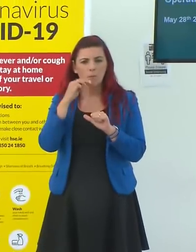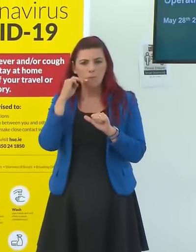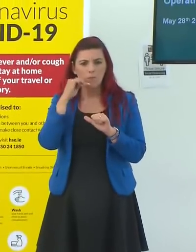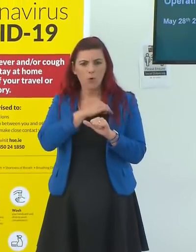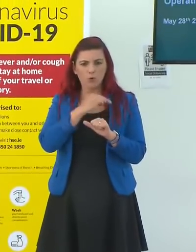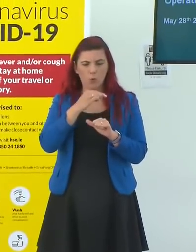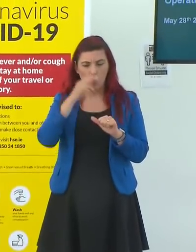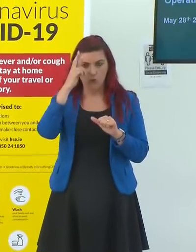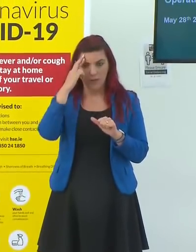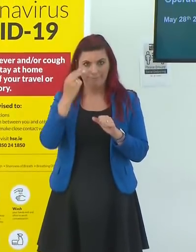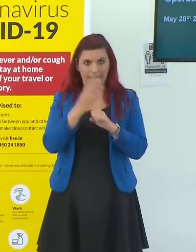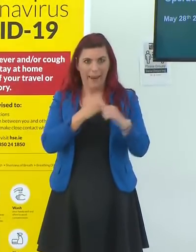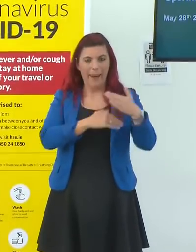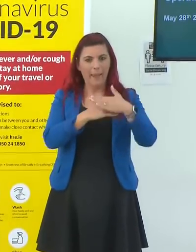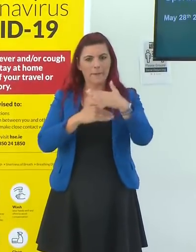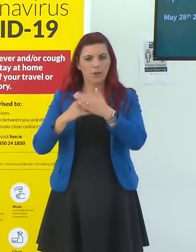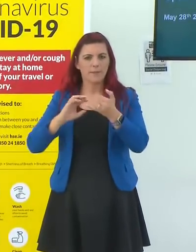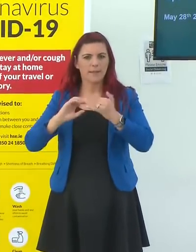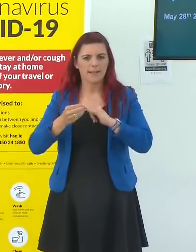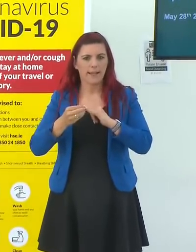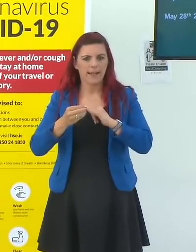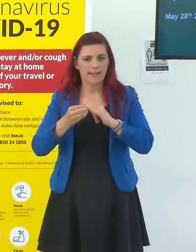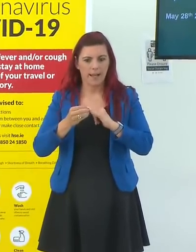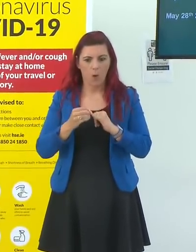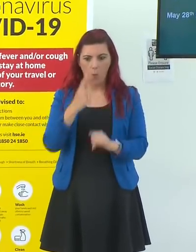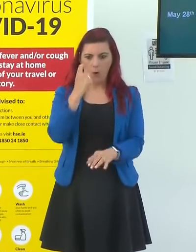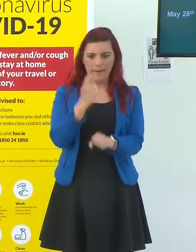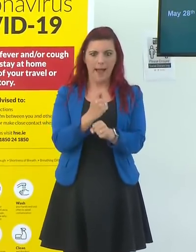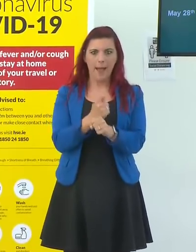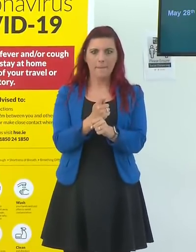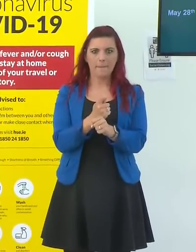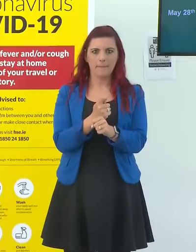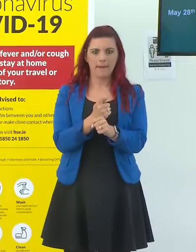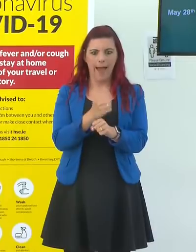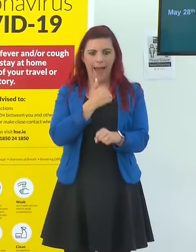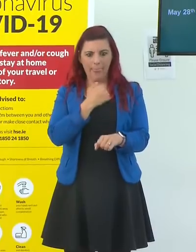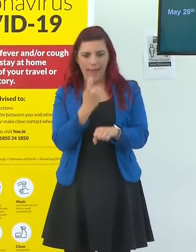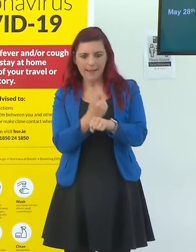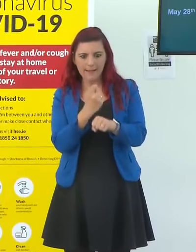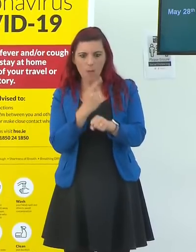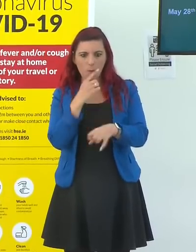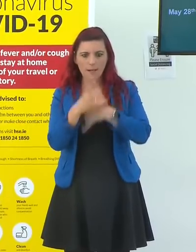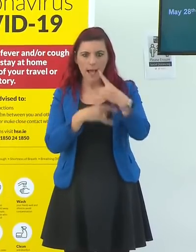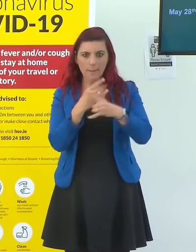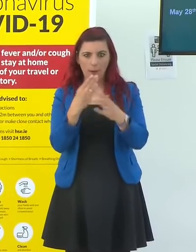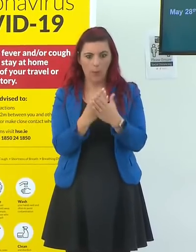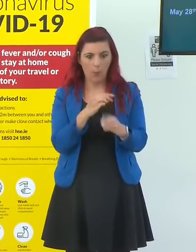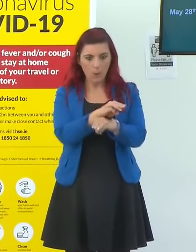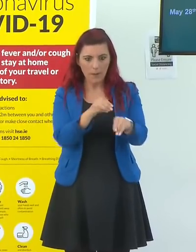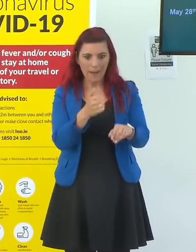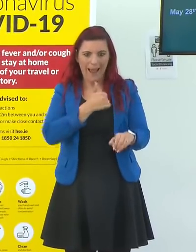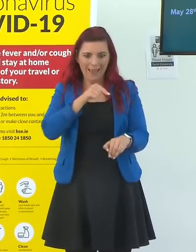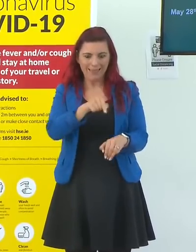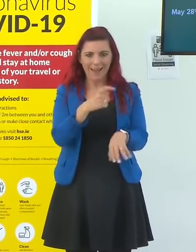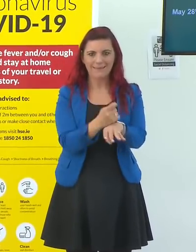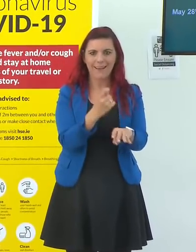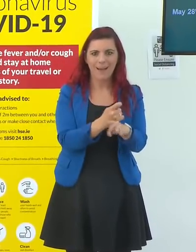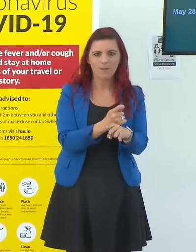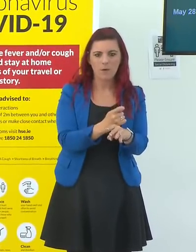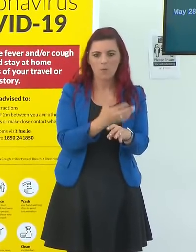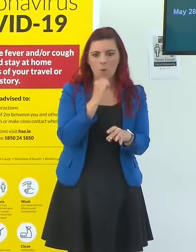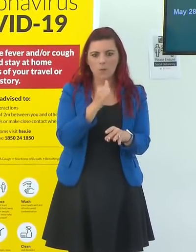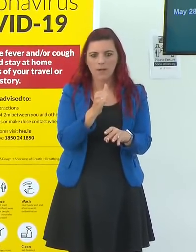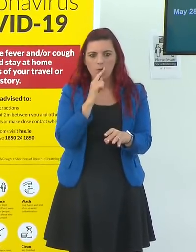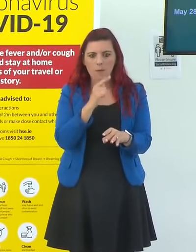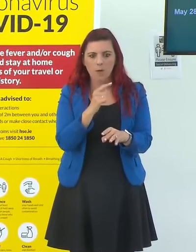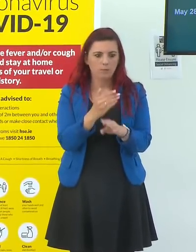limits of testing. It's a point-in-time exercise that tells you something about that individual or a group of people at that particular time. It doesn't tell you anything